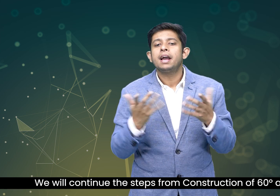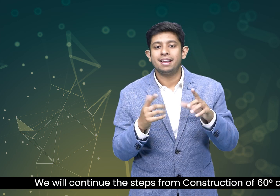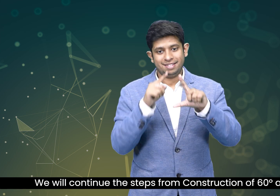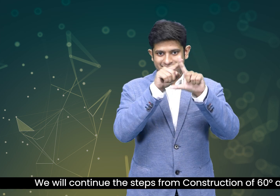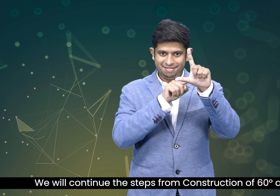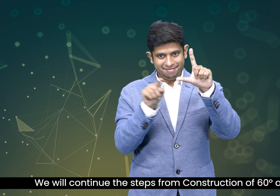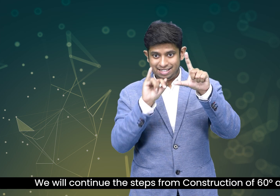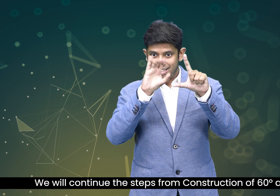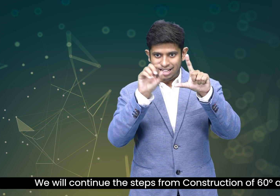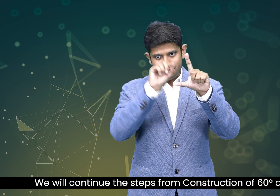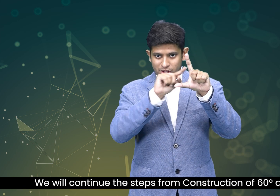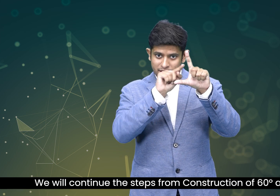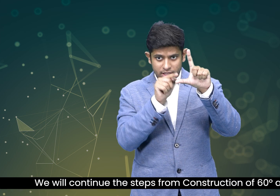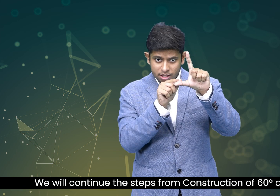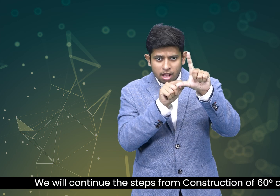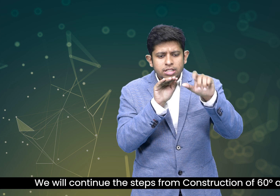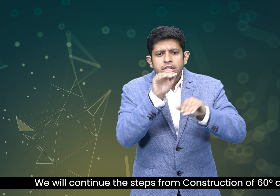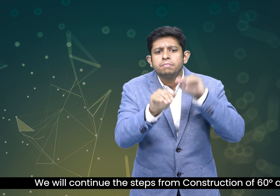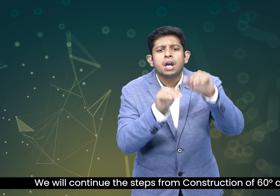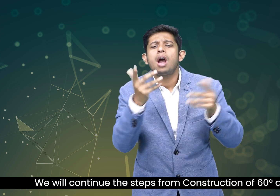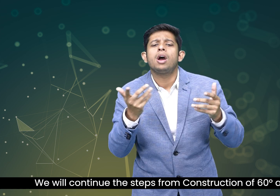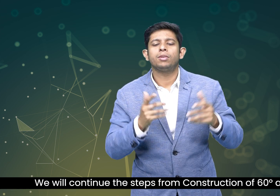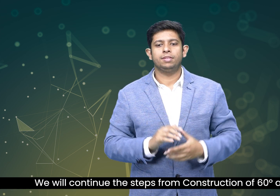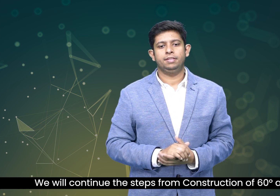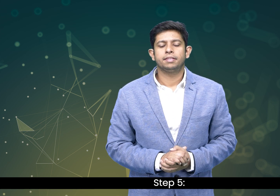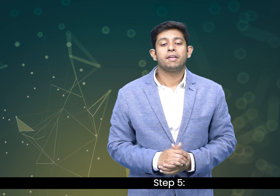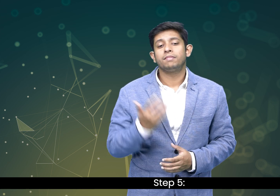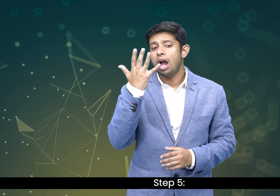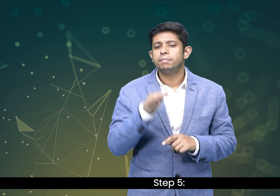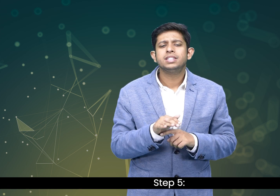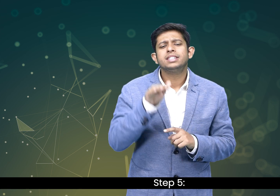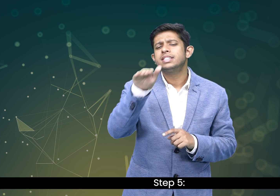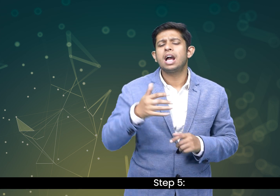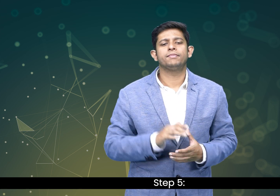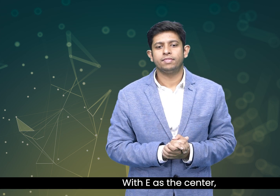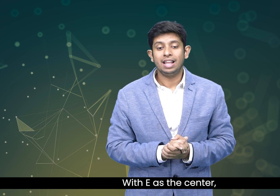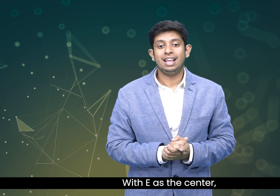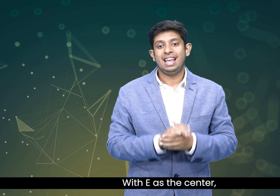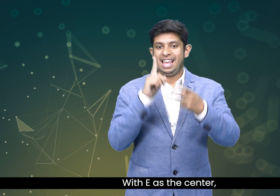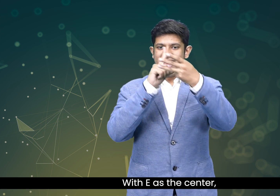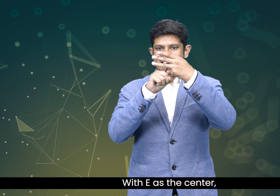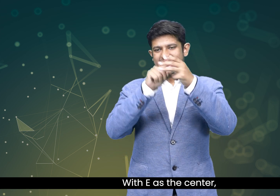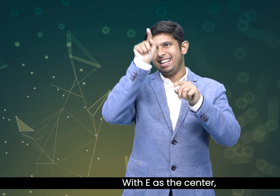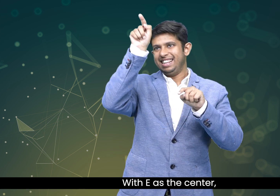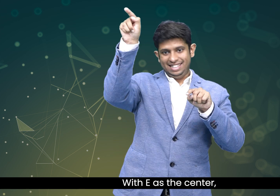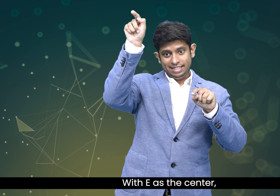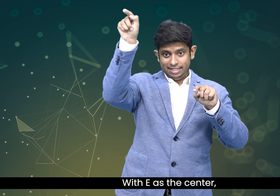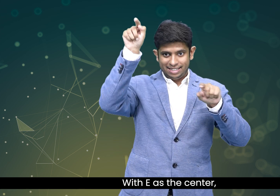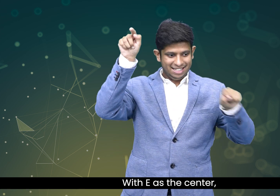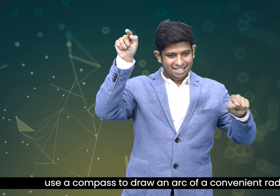will continue the steps from construction of 60-degree angle. Step 5. With E as the center, use